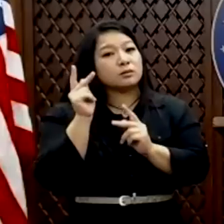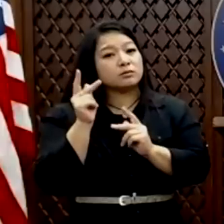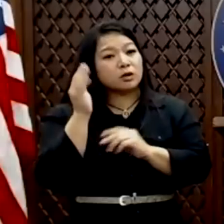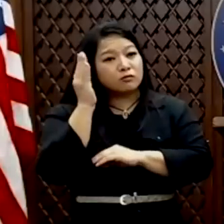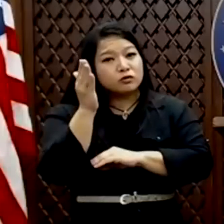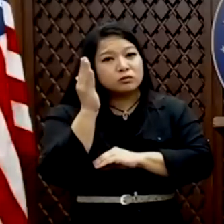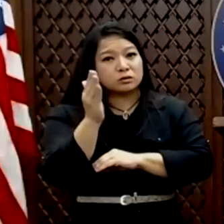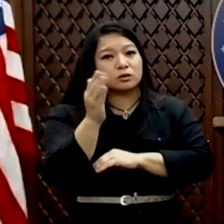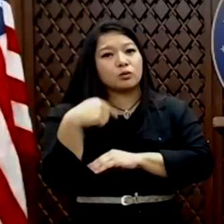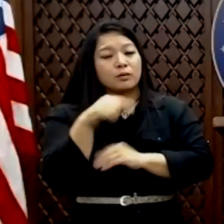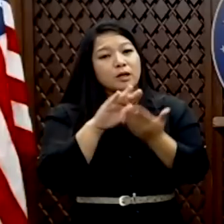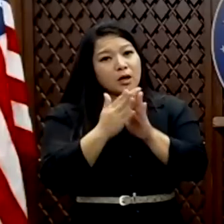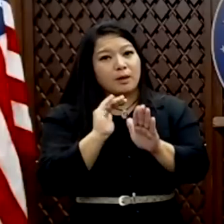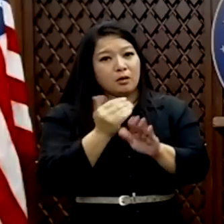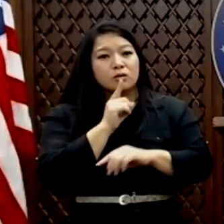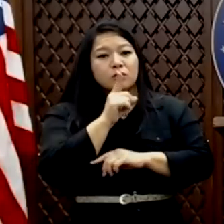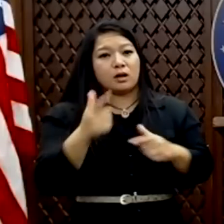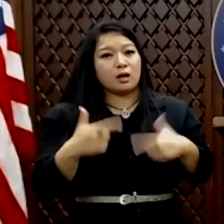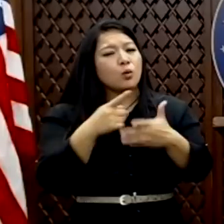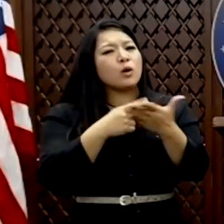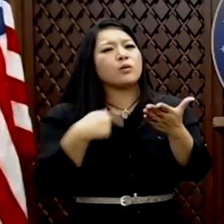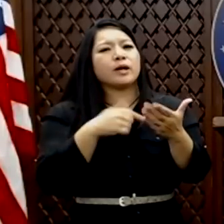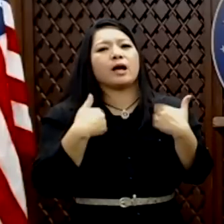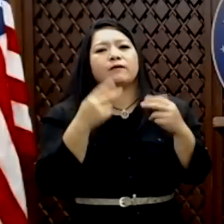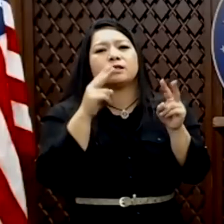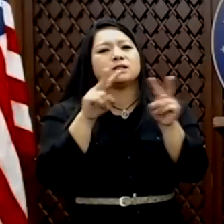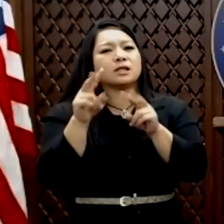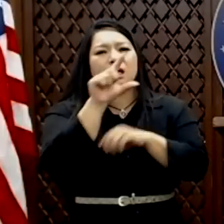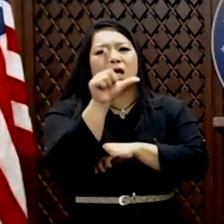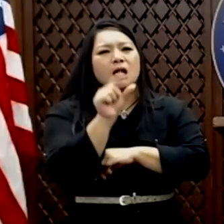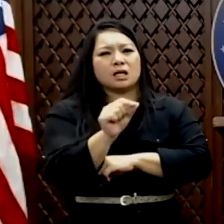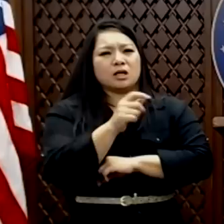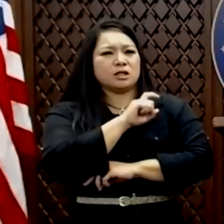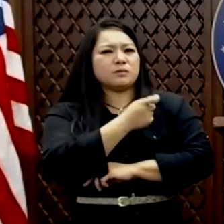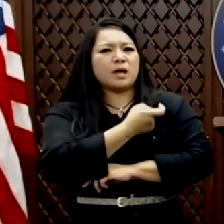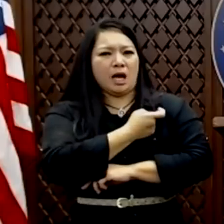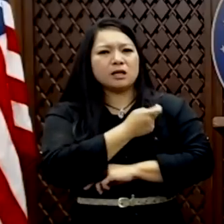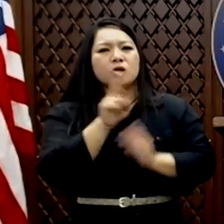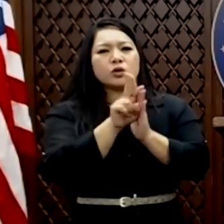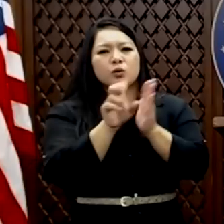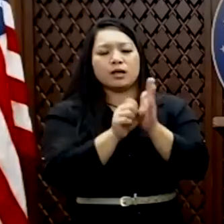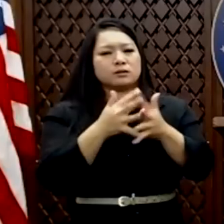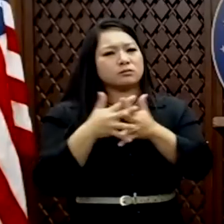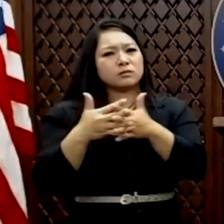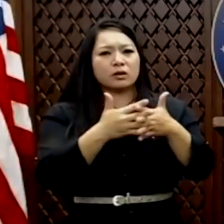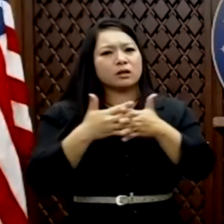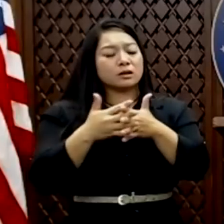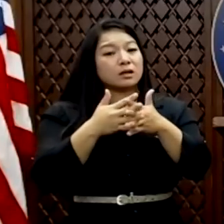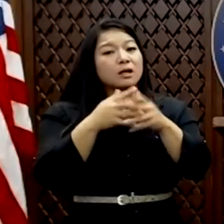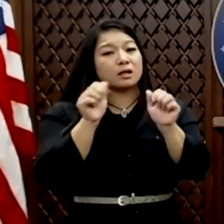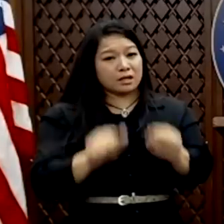become our reality. What we have seen in Italy, in Spain, and in the United States